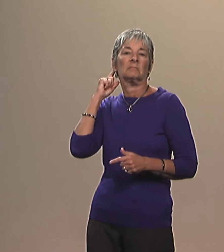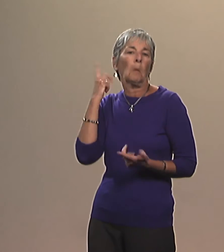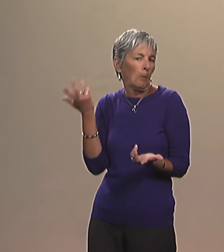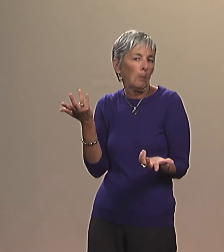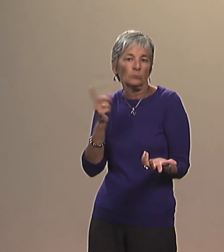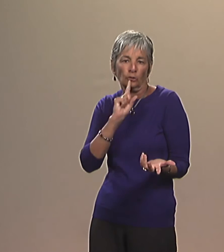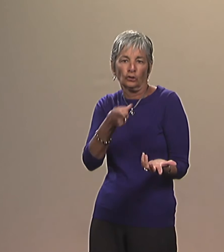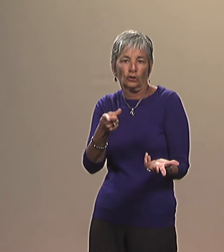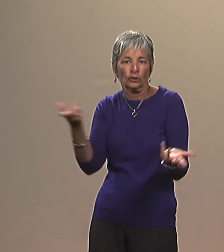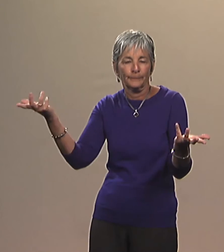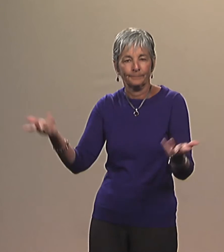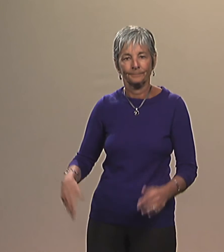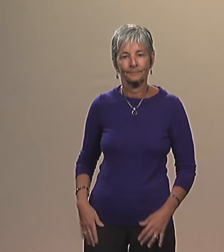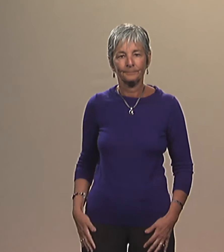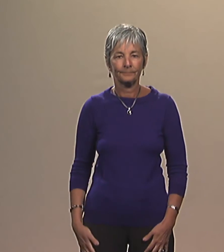later with a cochlear implant.